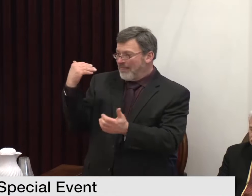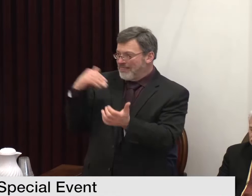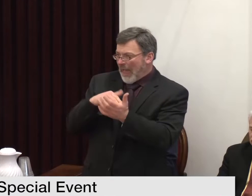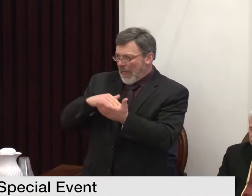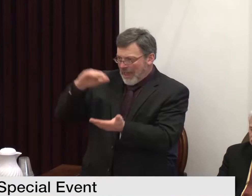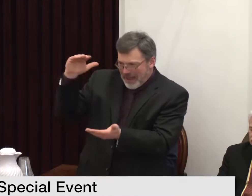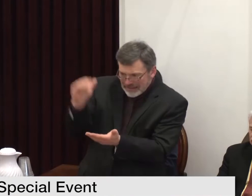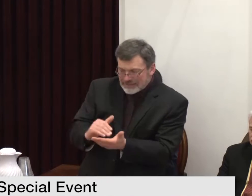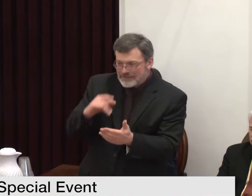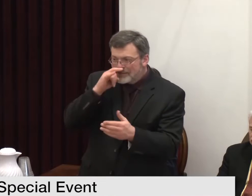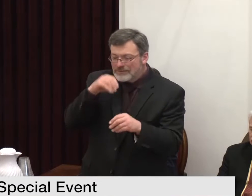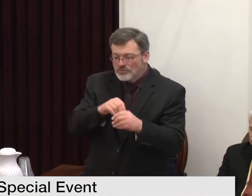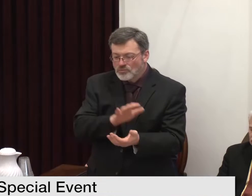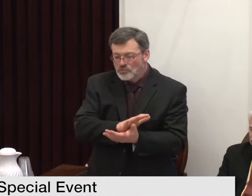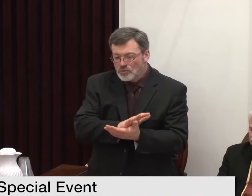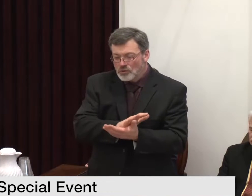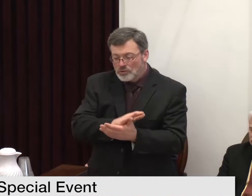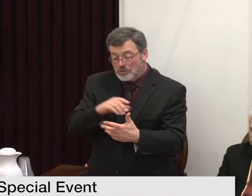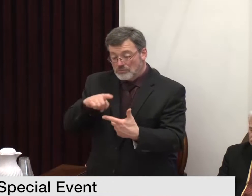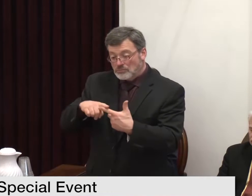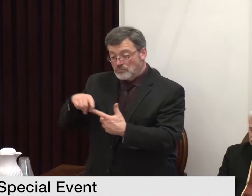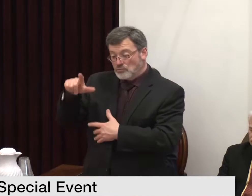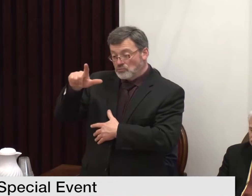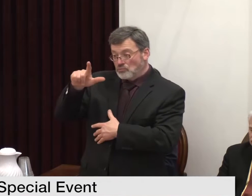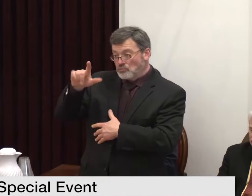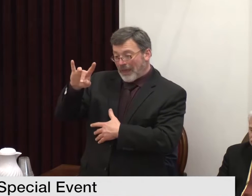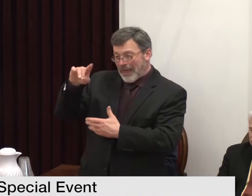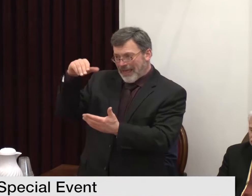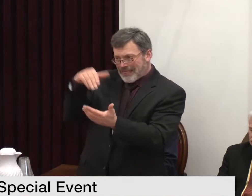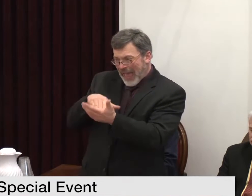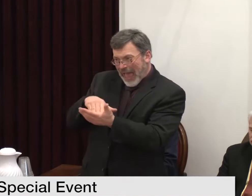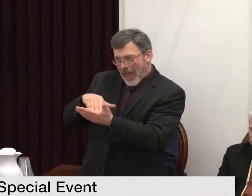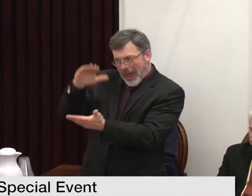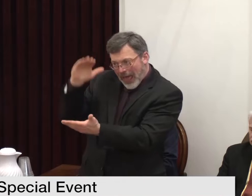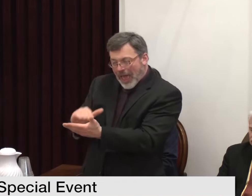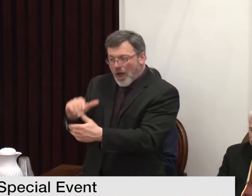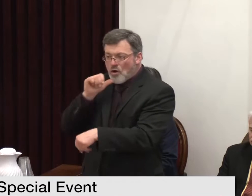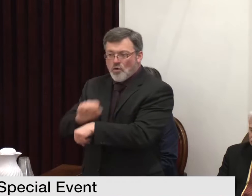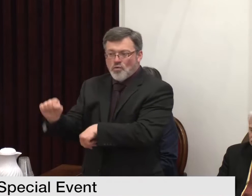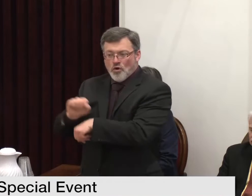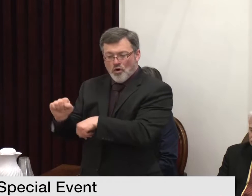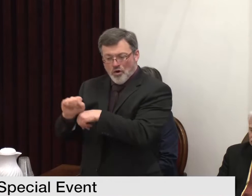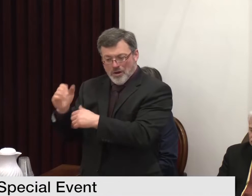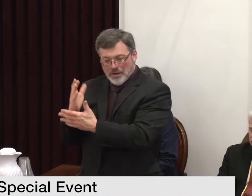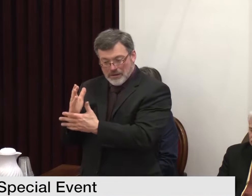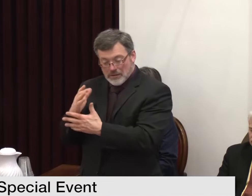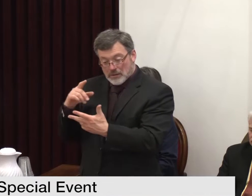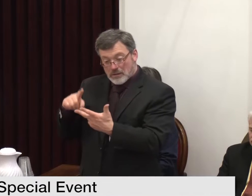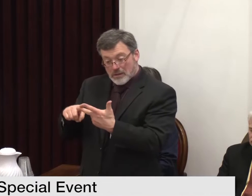28,000 fewer in their prime working age, and 48,000 more over the age of 65.